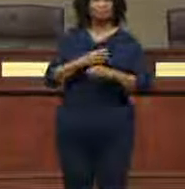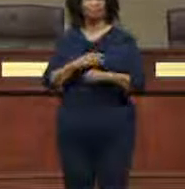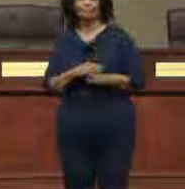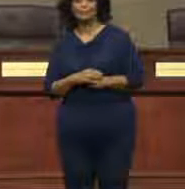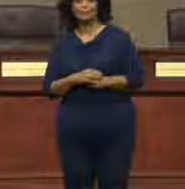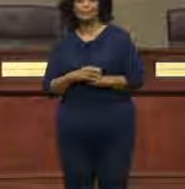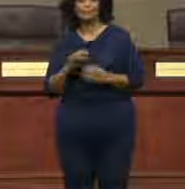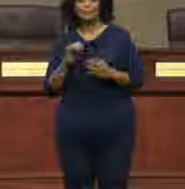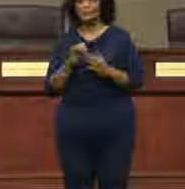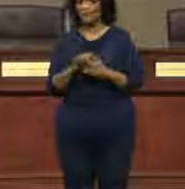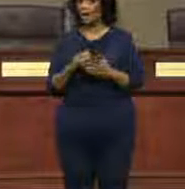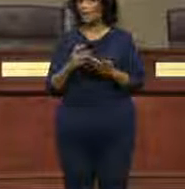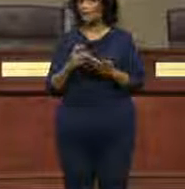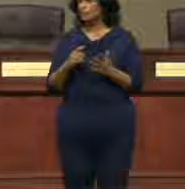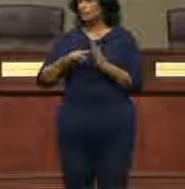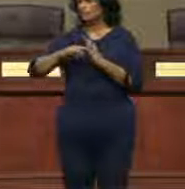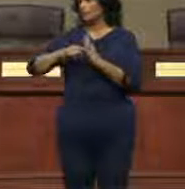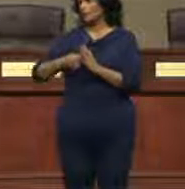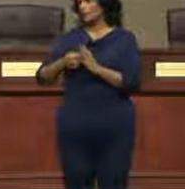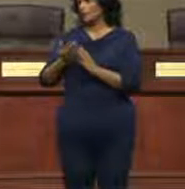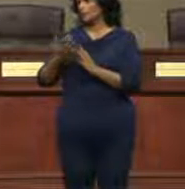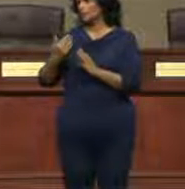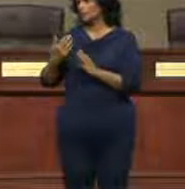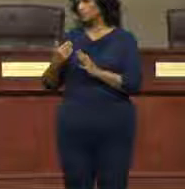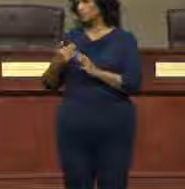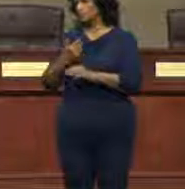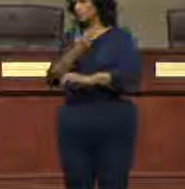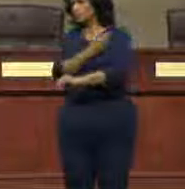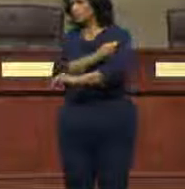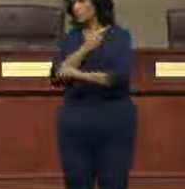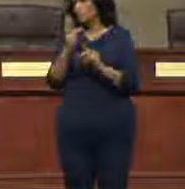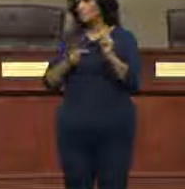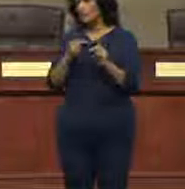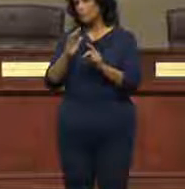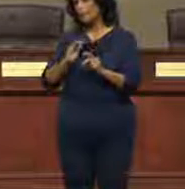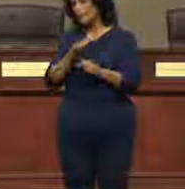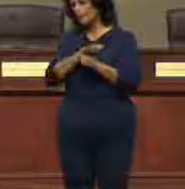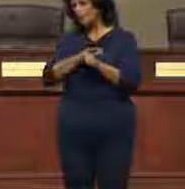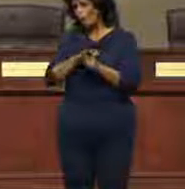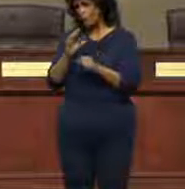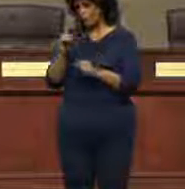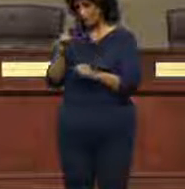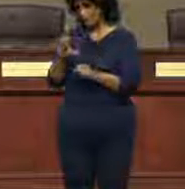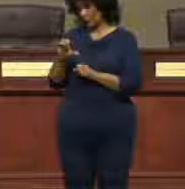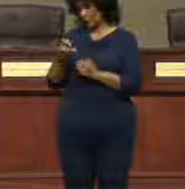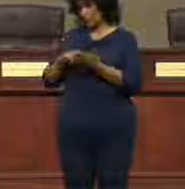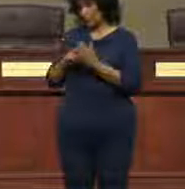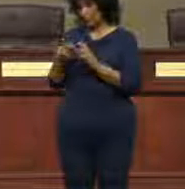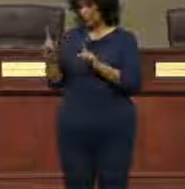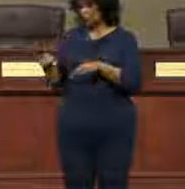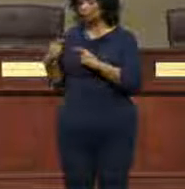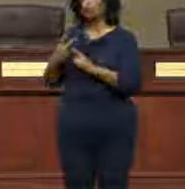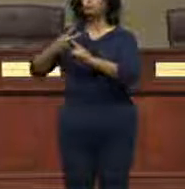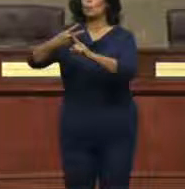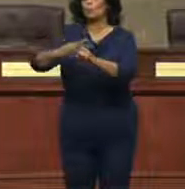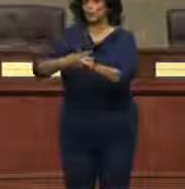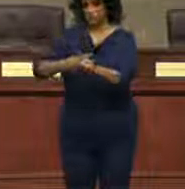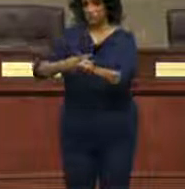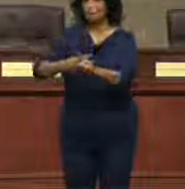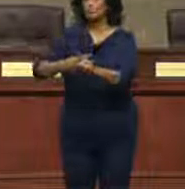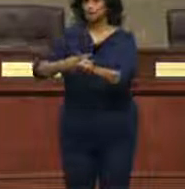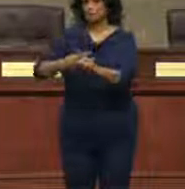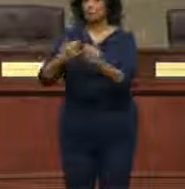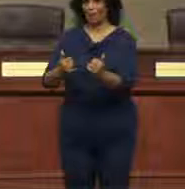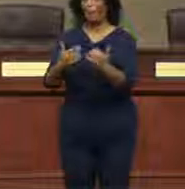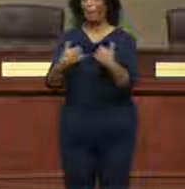months. Remember, we began the process of inoculating people in our county in December. To vaccinate 50% of